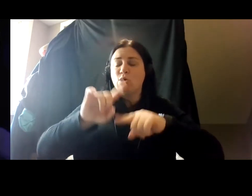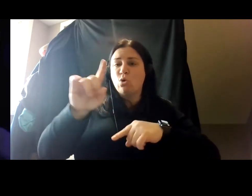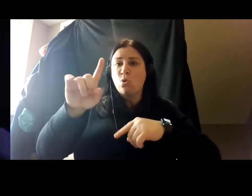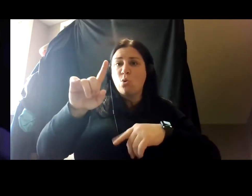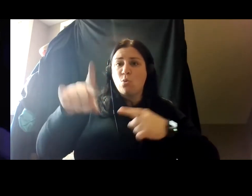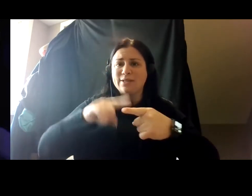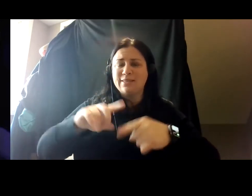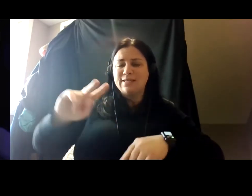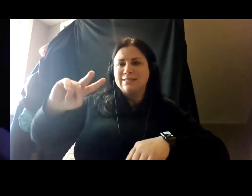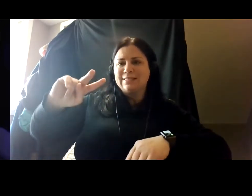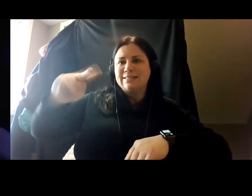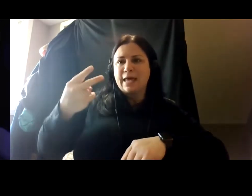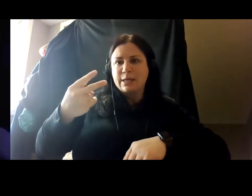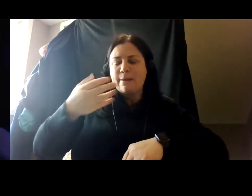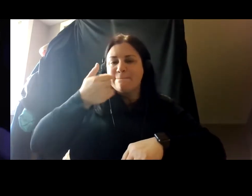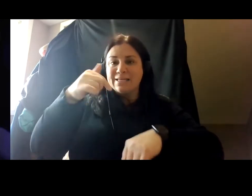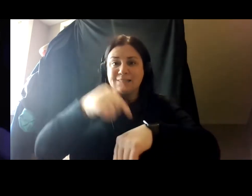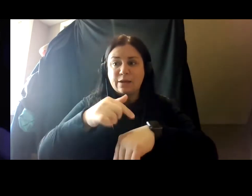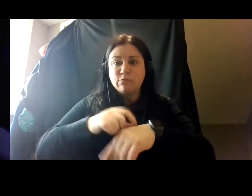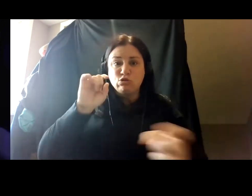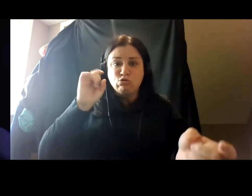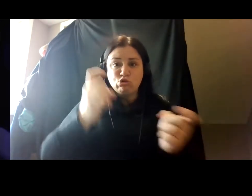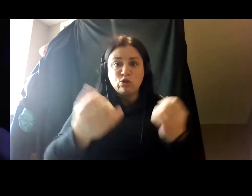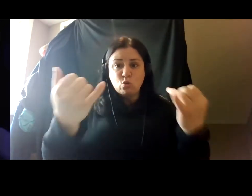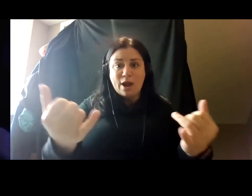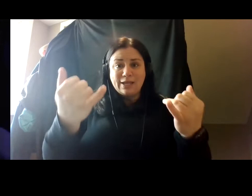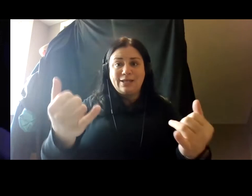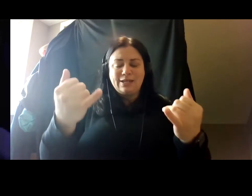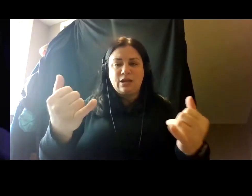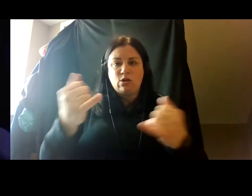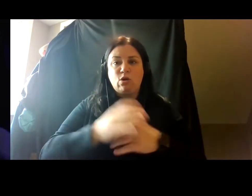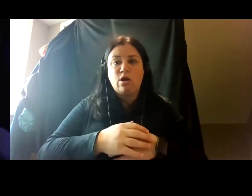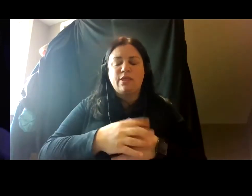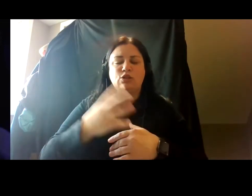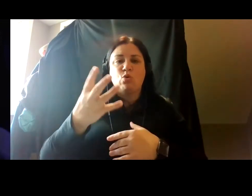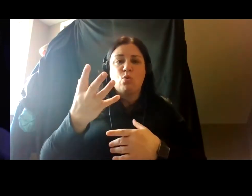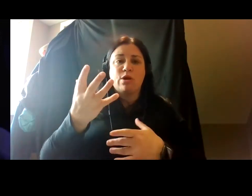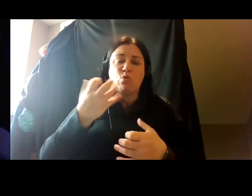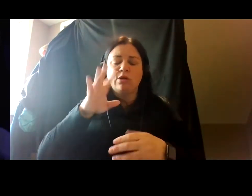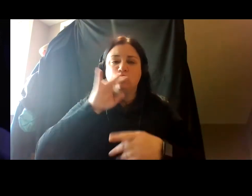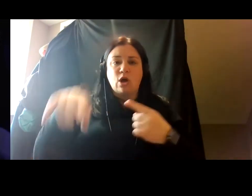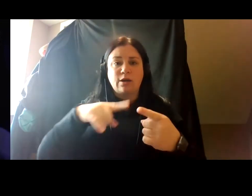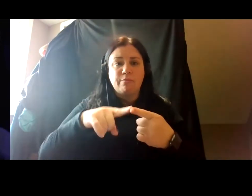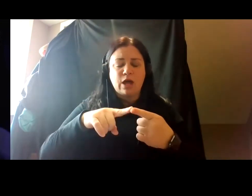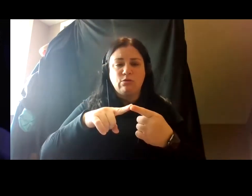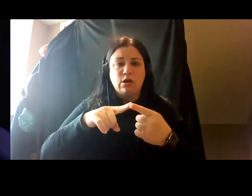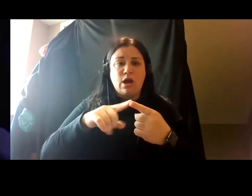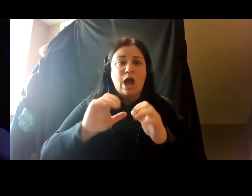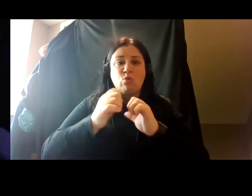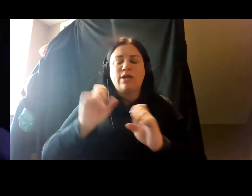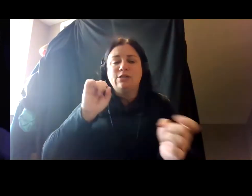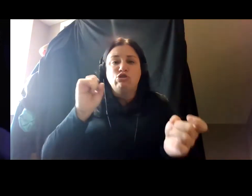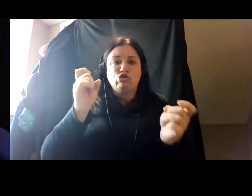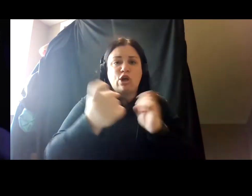leap? And the second best time is usually right now. So that's what I want to talk to you guys about how we can take that leap and how we can change